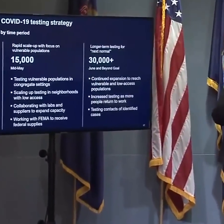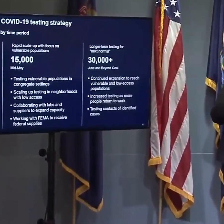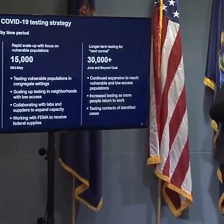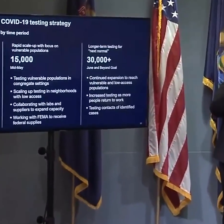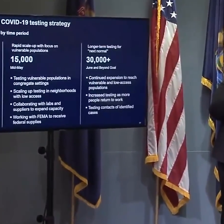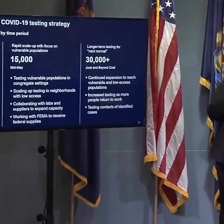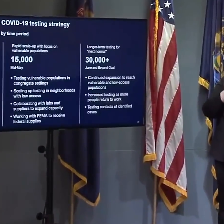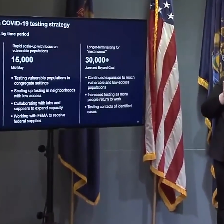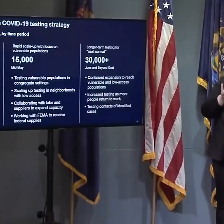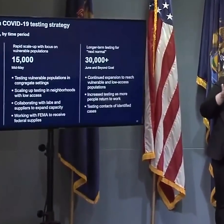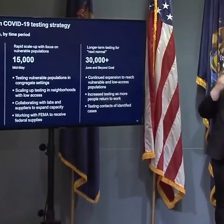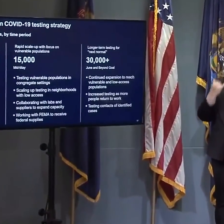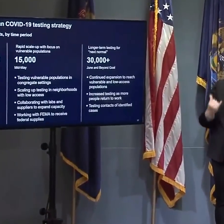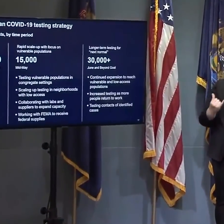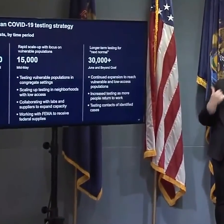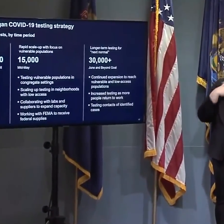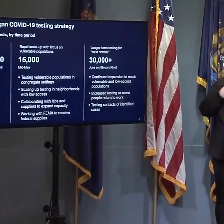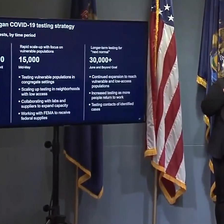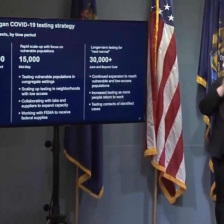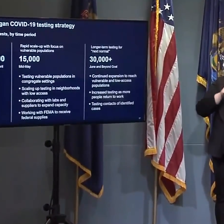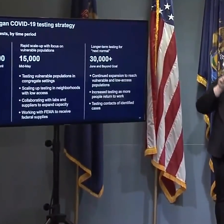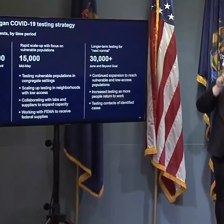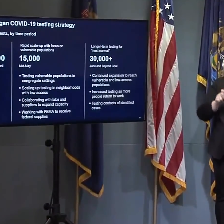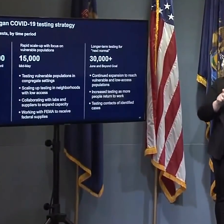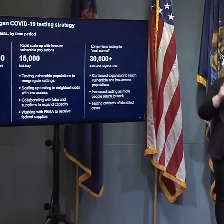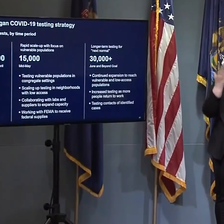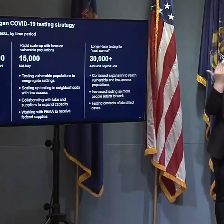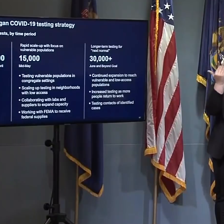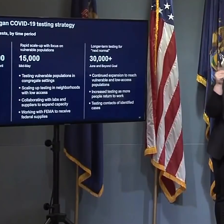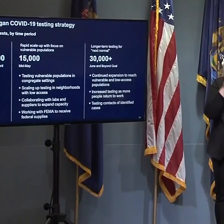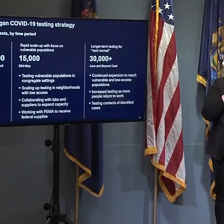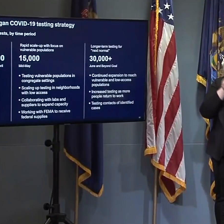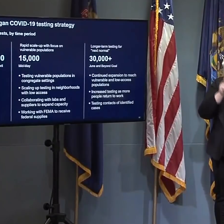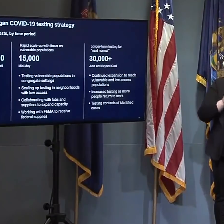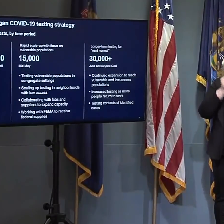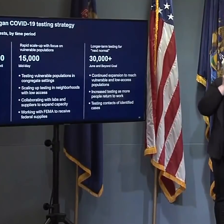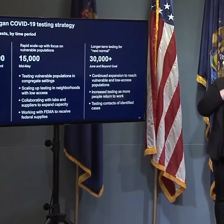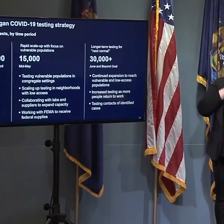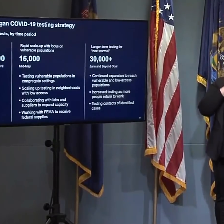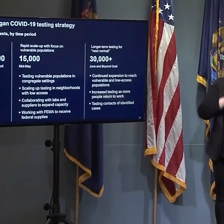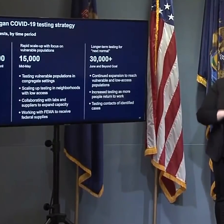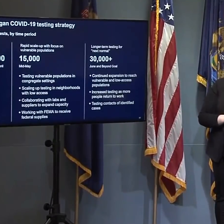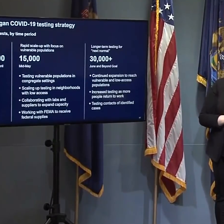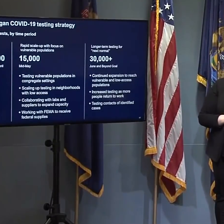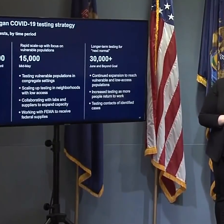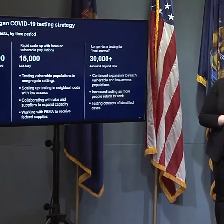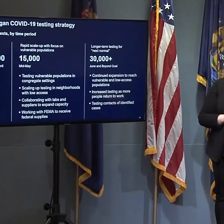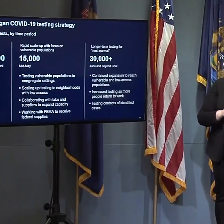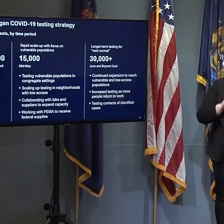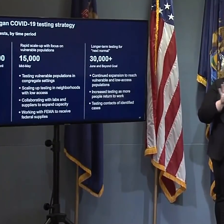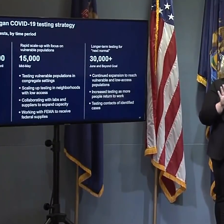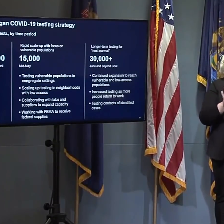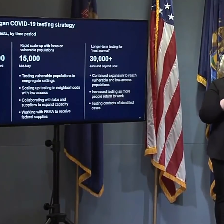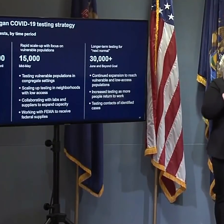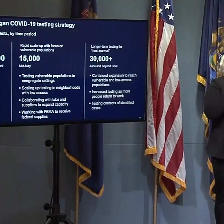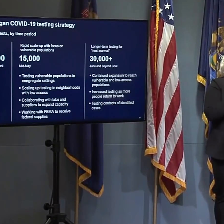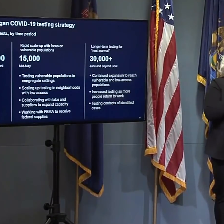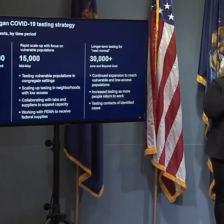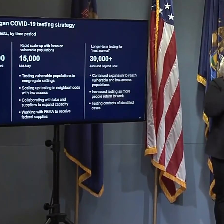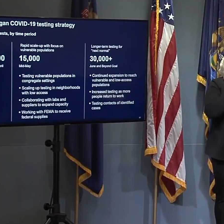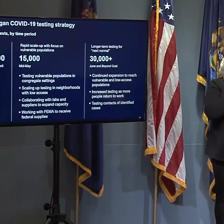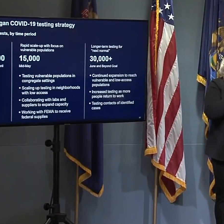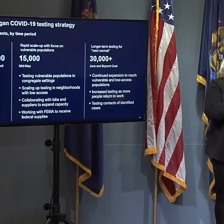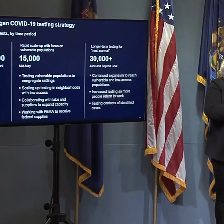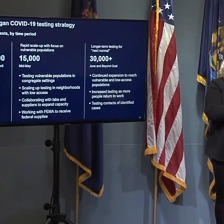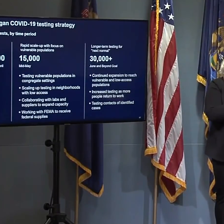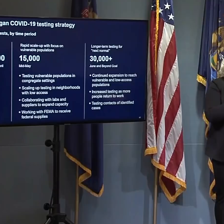we are able to test 15,000 people per day. Clearly, 5,000 is not enough.